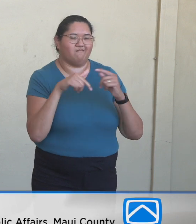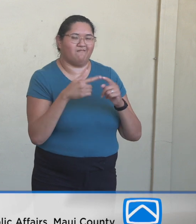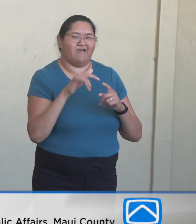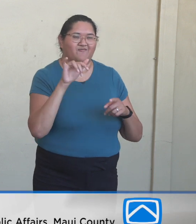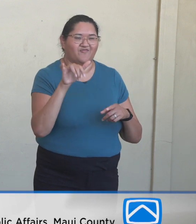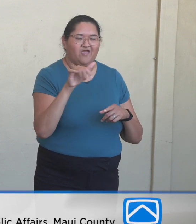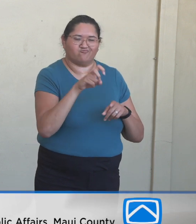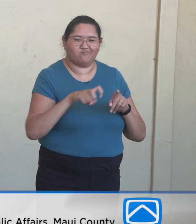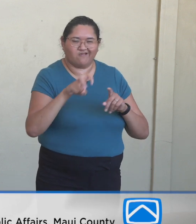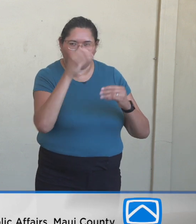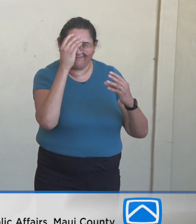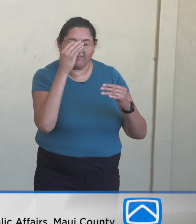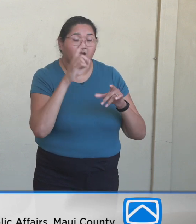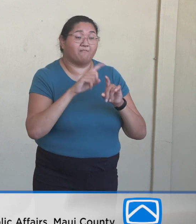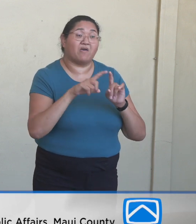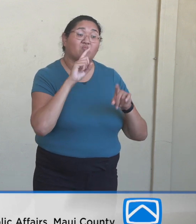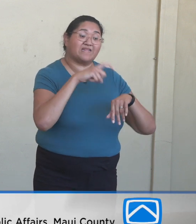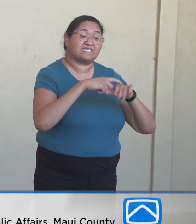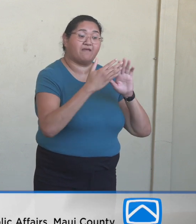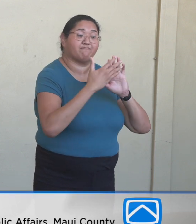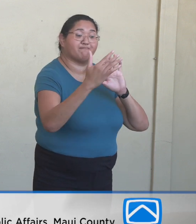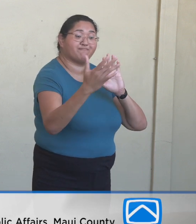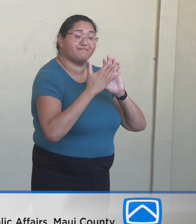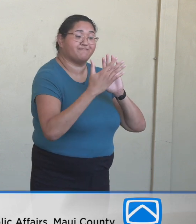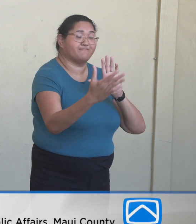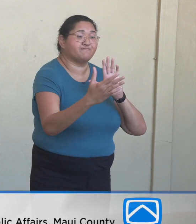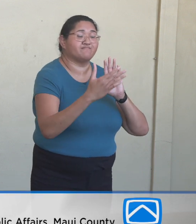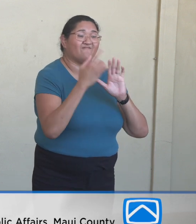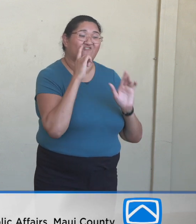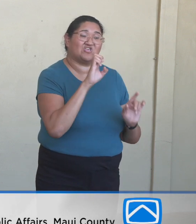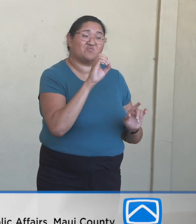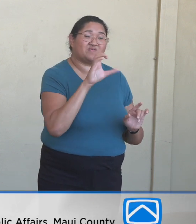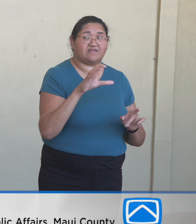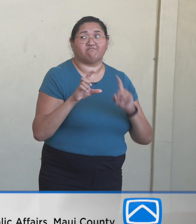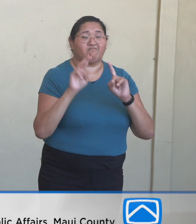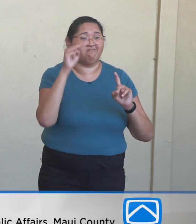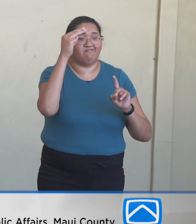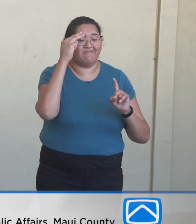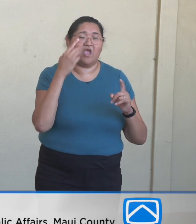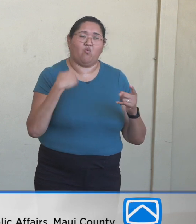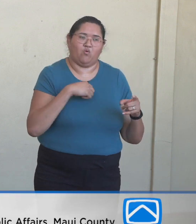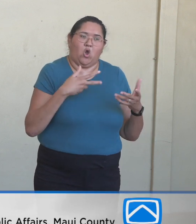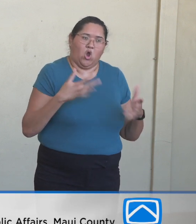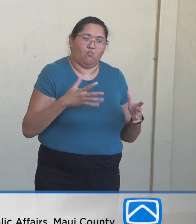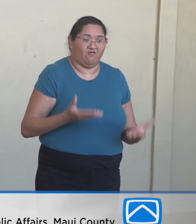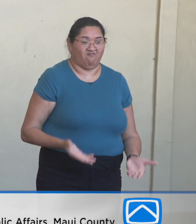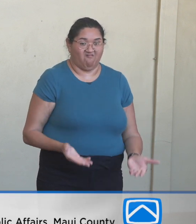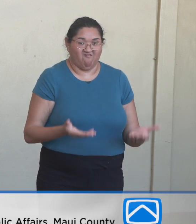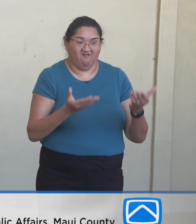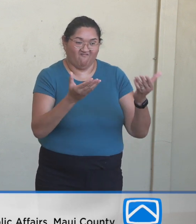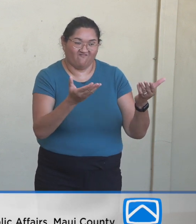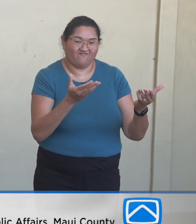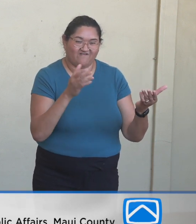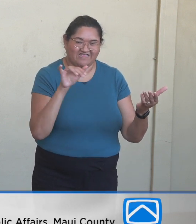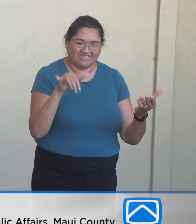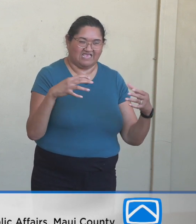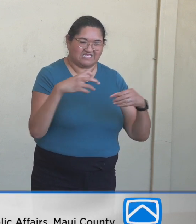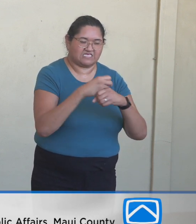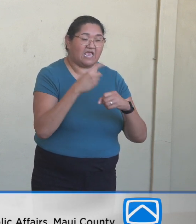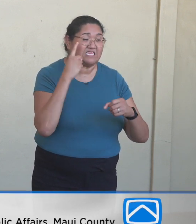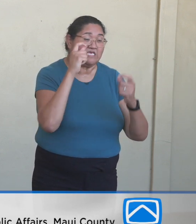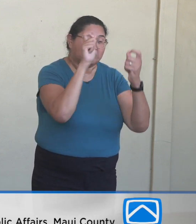of information. As far as the timeline for EOC, as Mayor has said, we've already offered some of that. I think